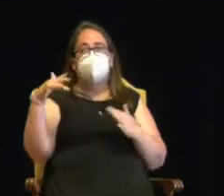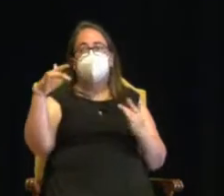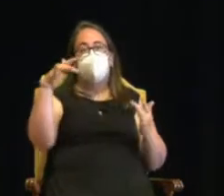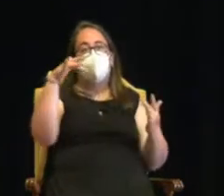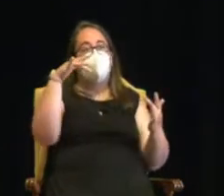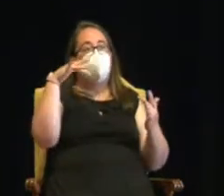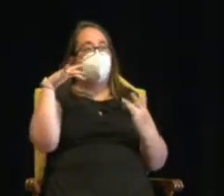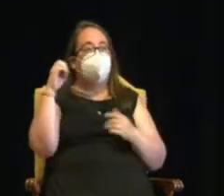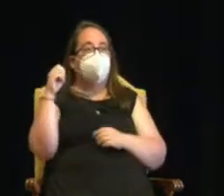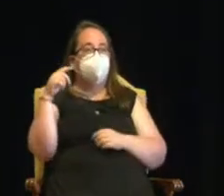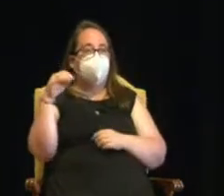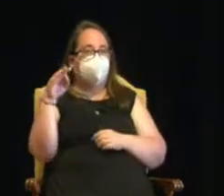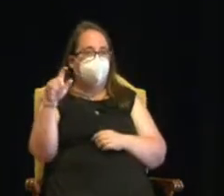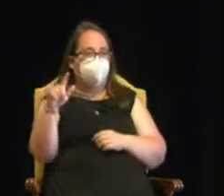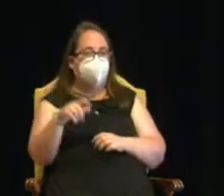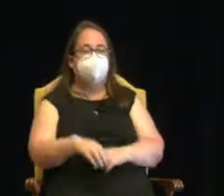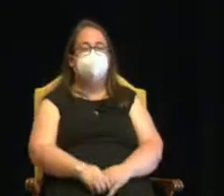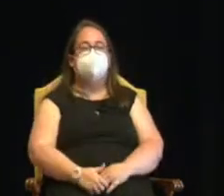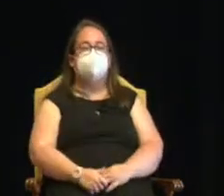the Pratt.